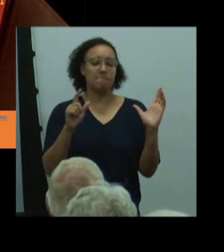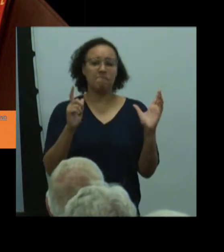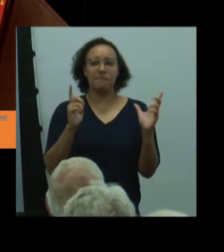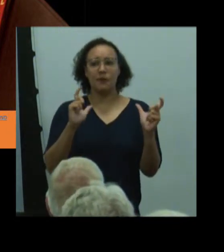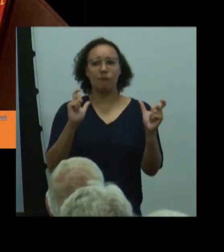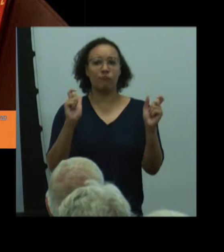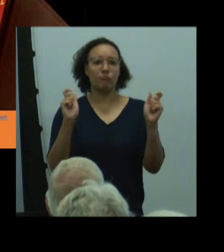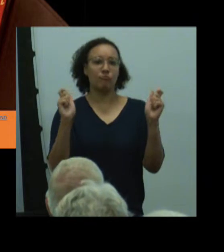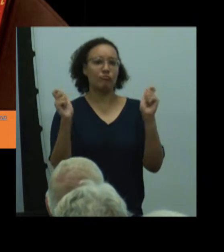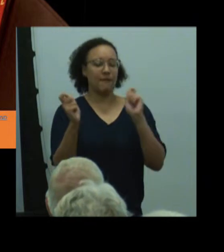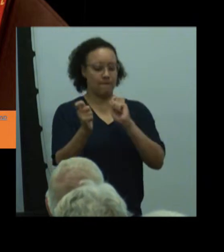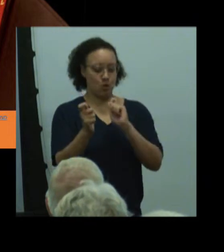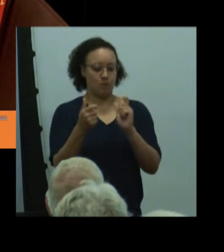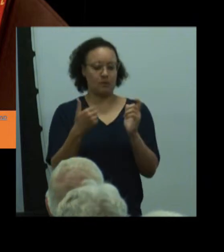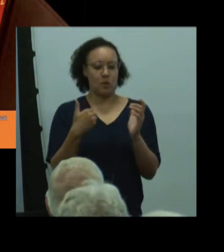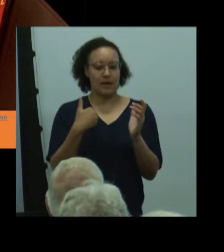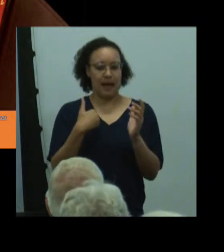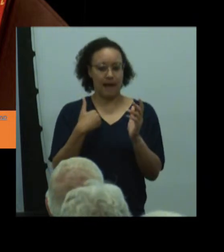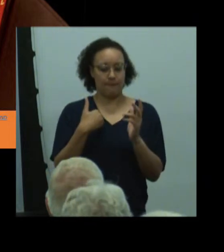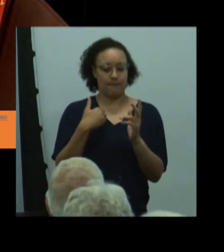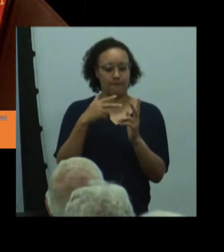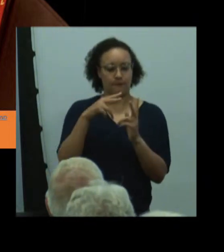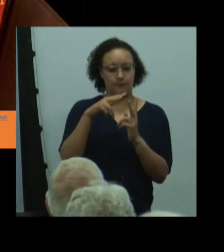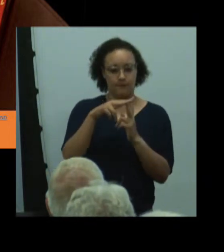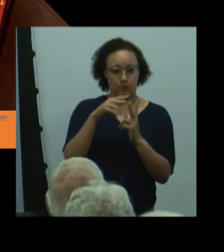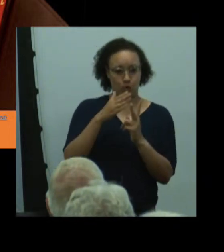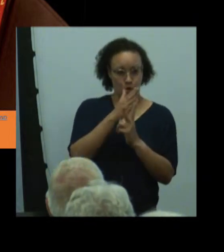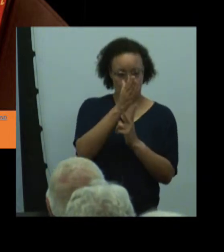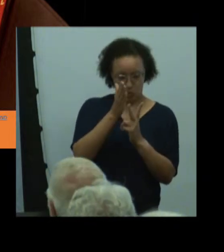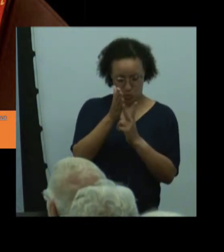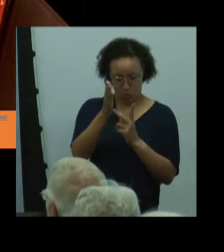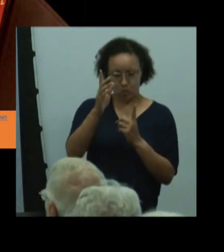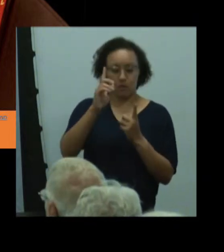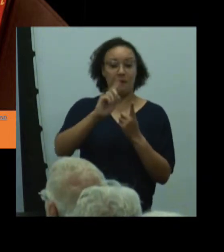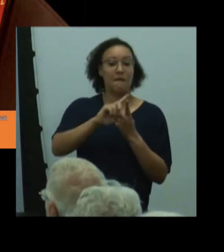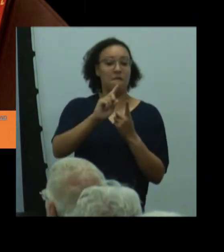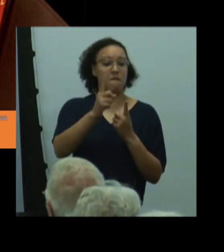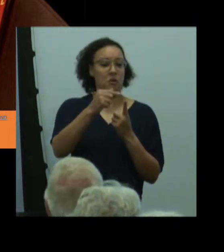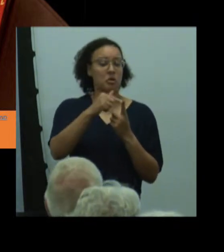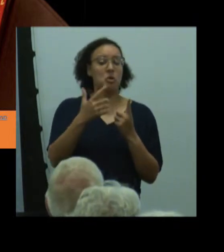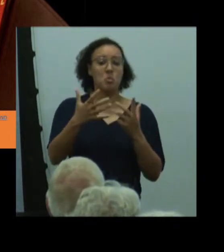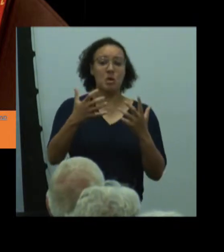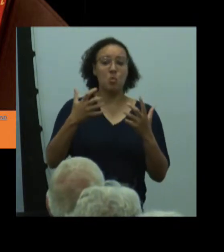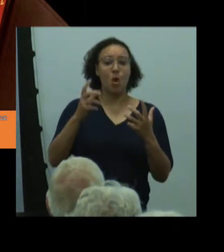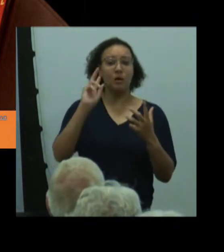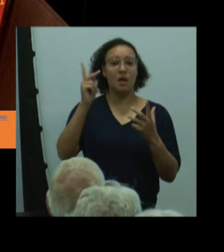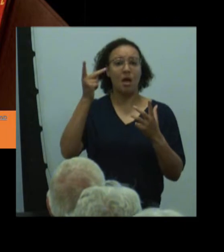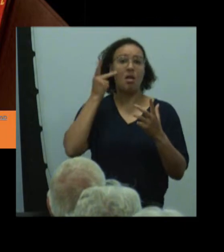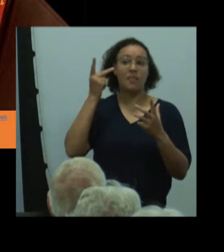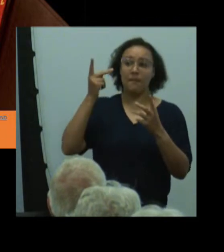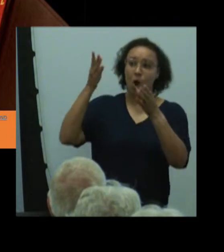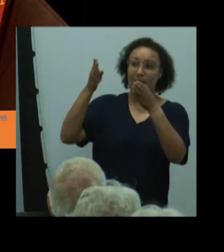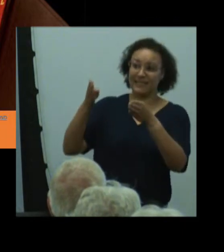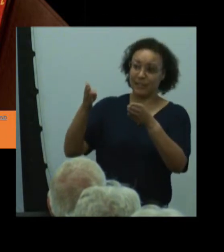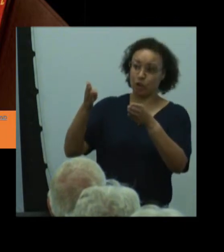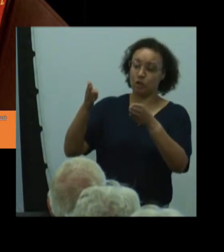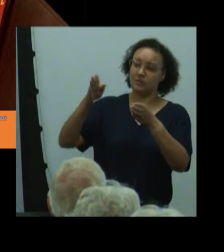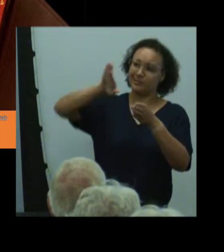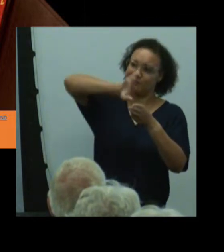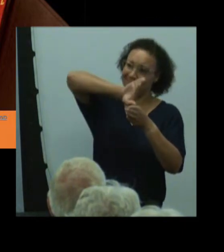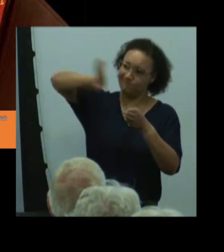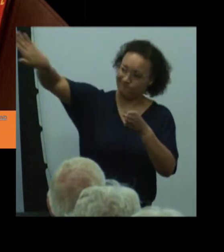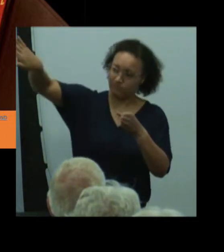have two main branches. One is get the politicians out of the process of